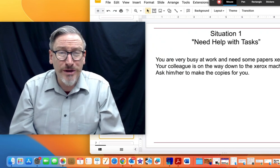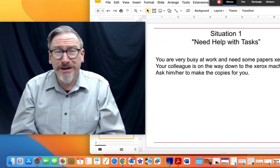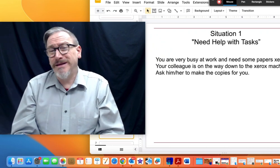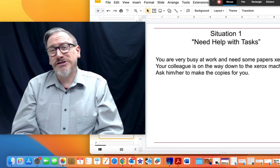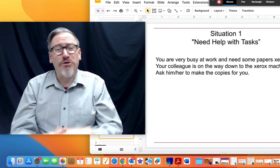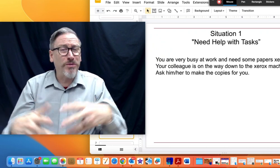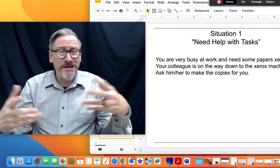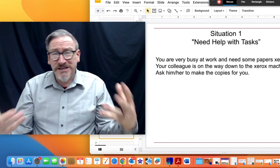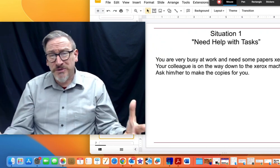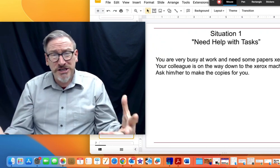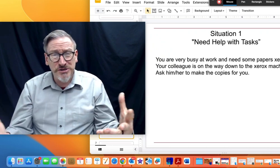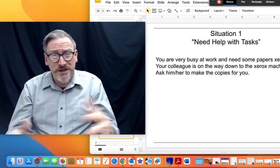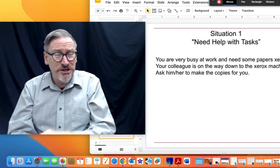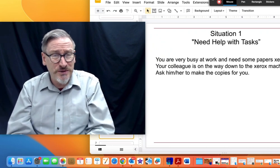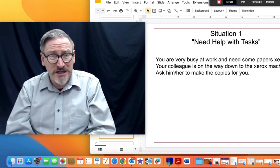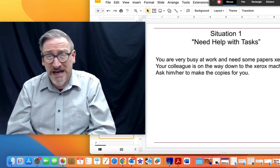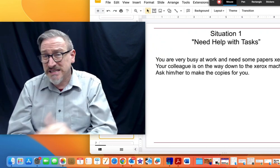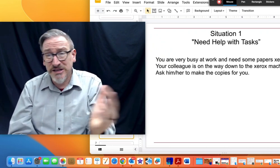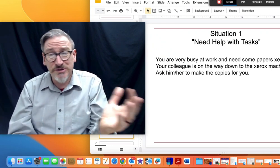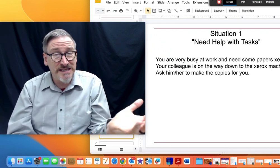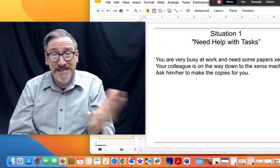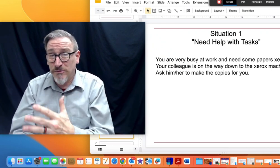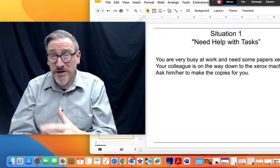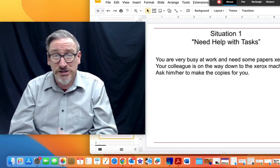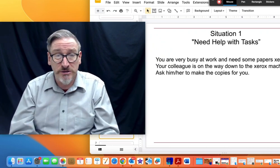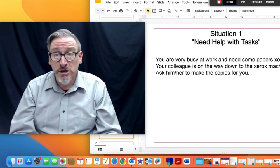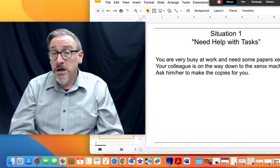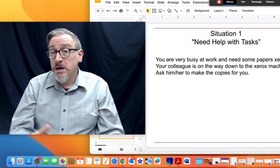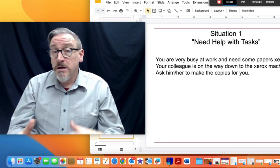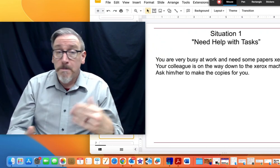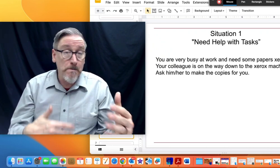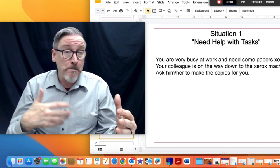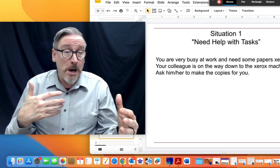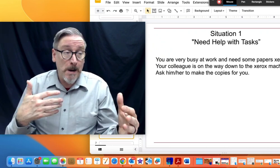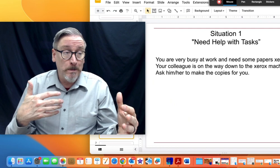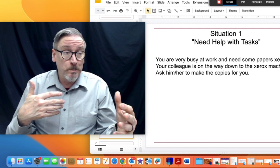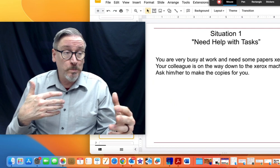So these are role-playing situations we can do in class using the same question,